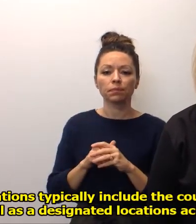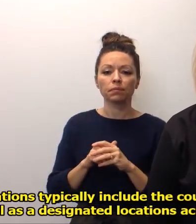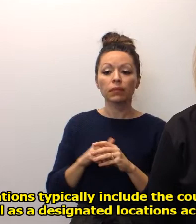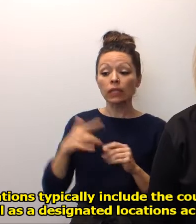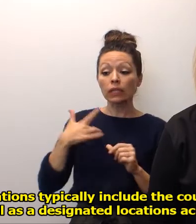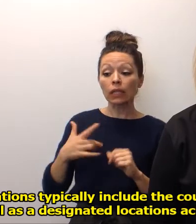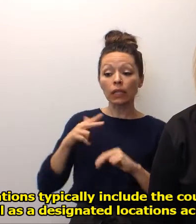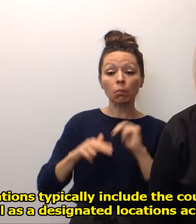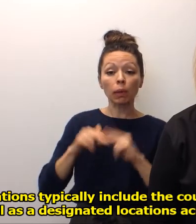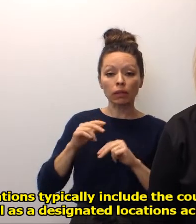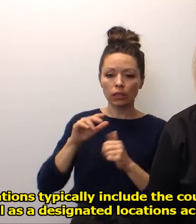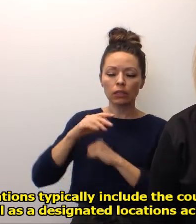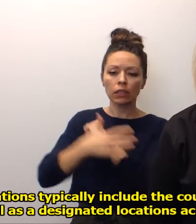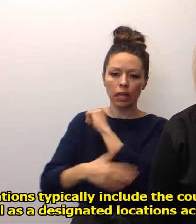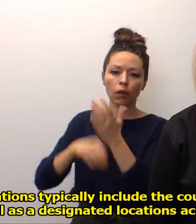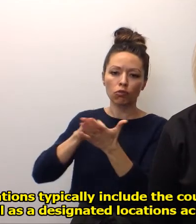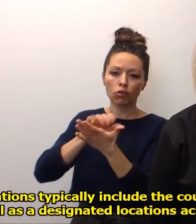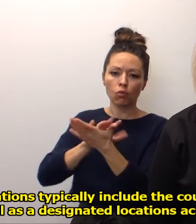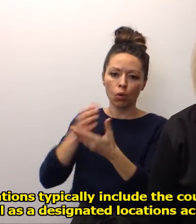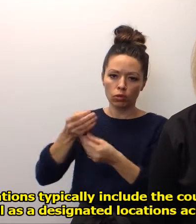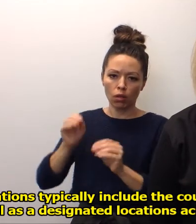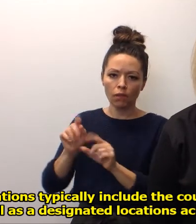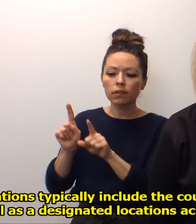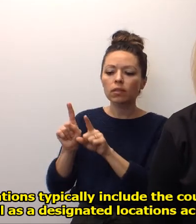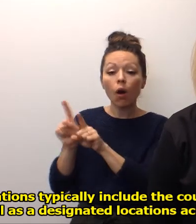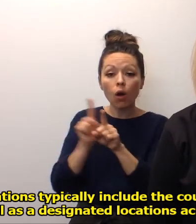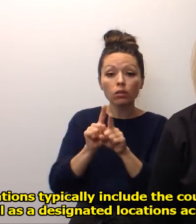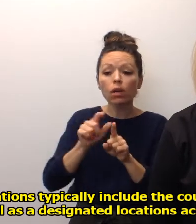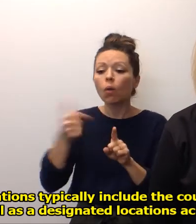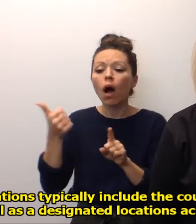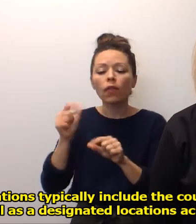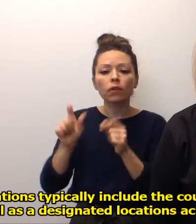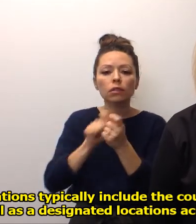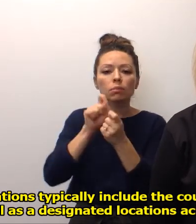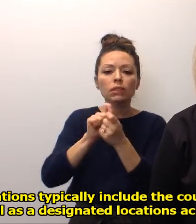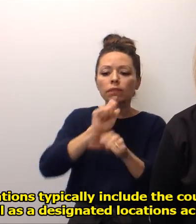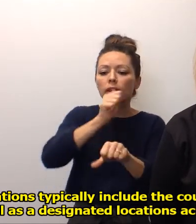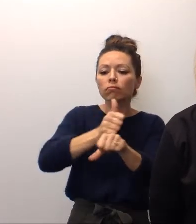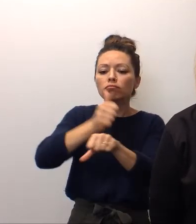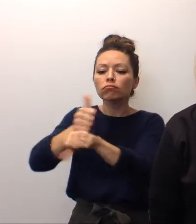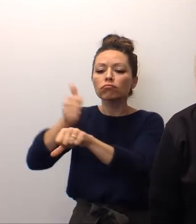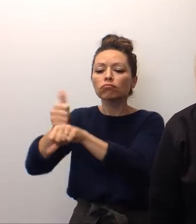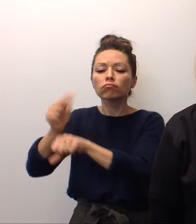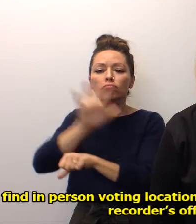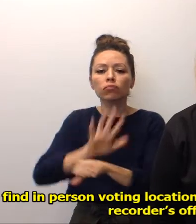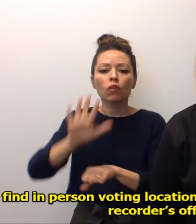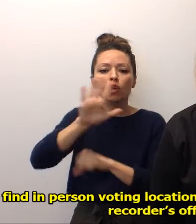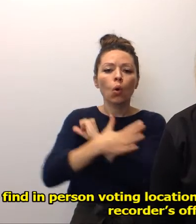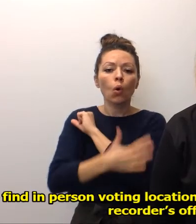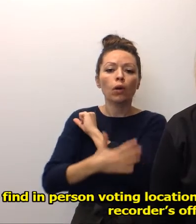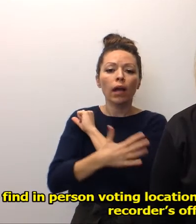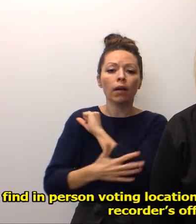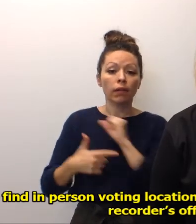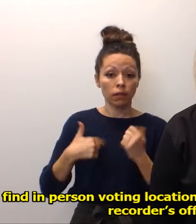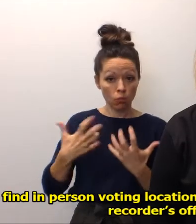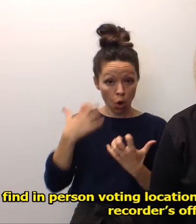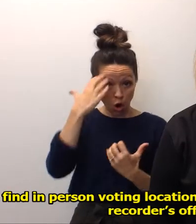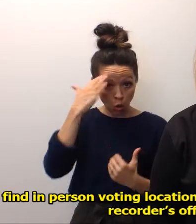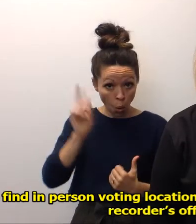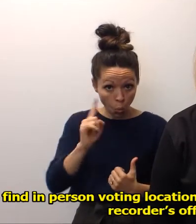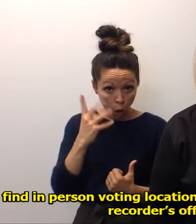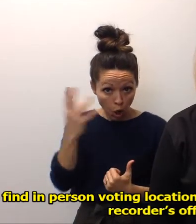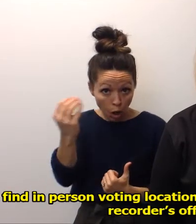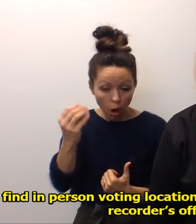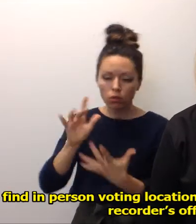recorder's office, as well as a designated locations across the voter's county. To find in-person voting